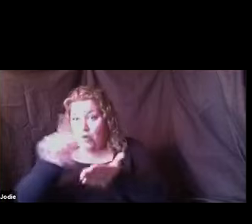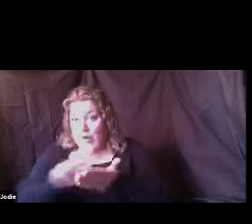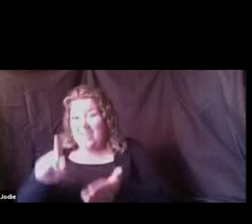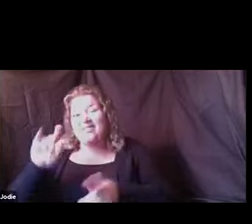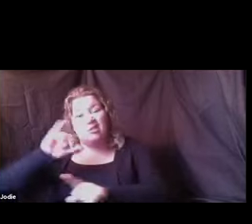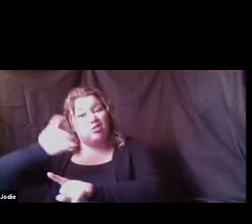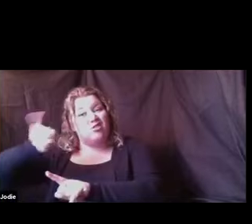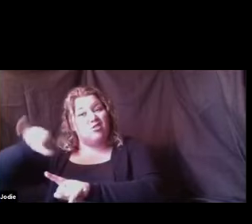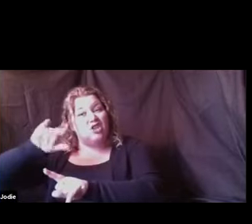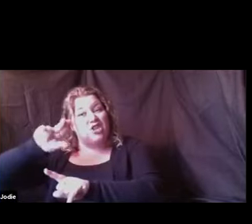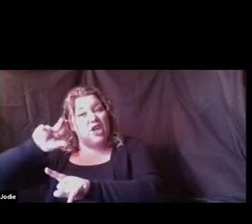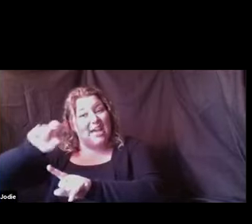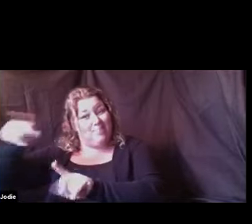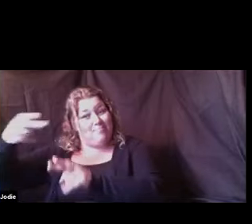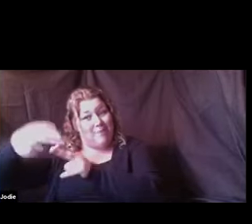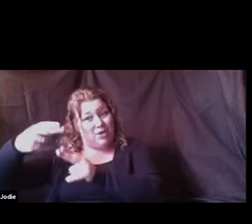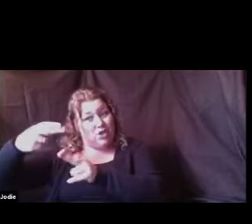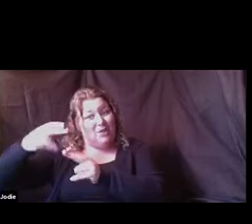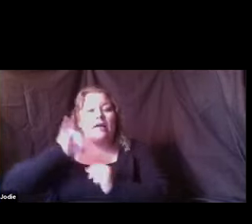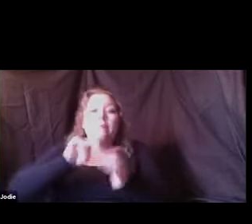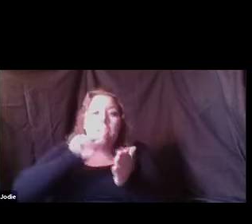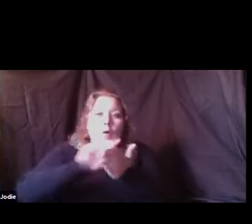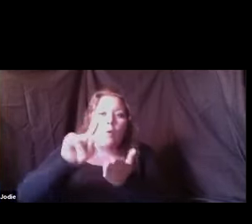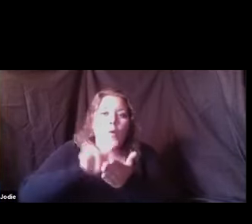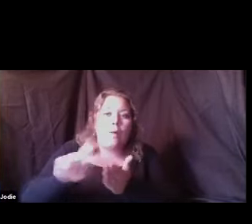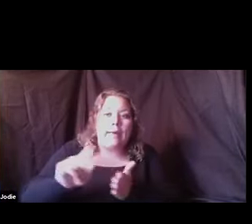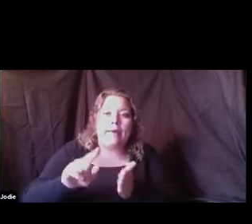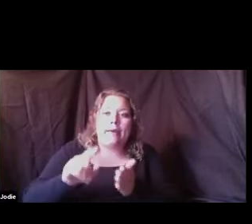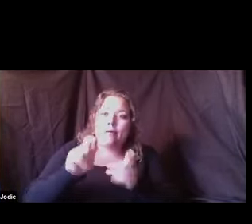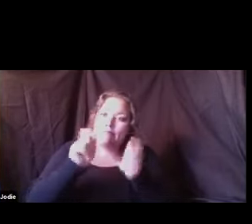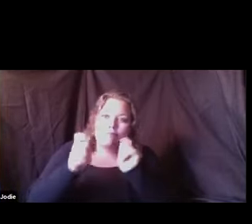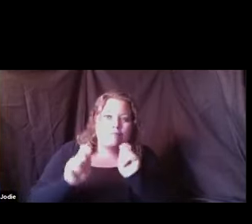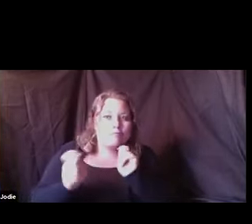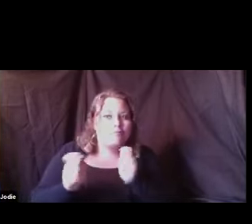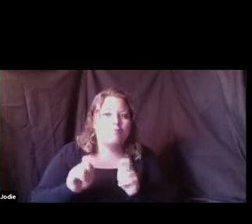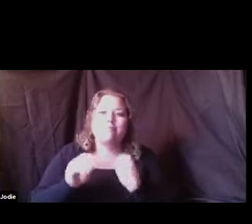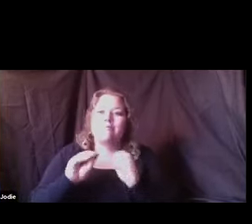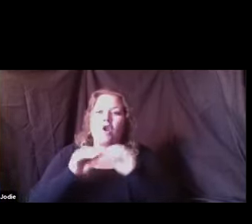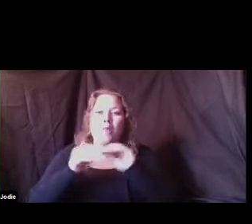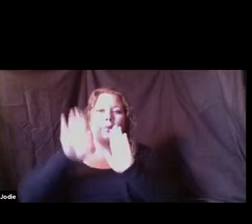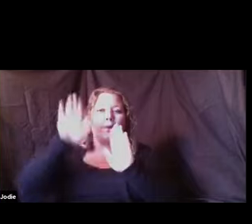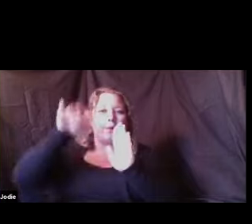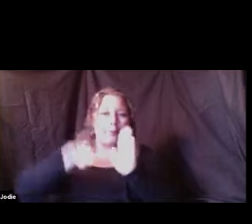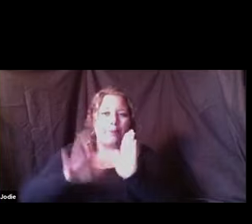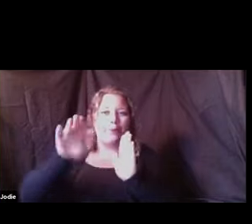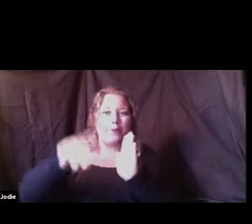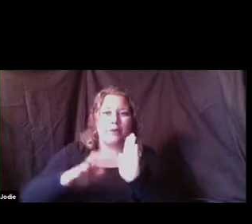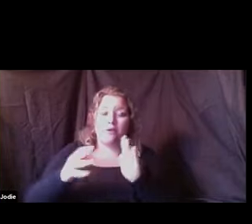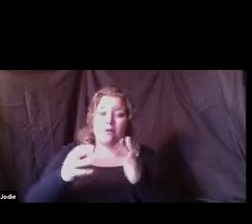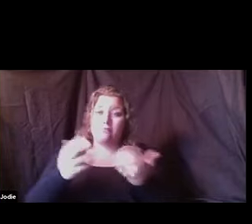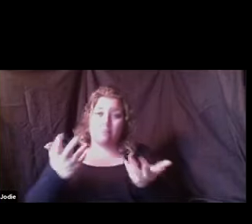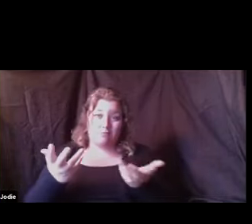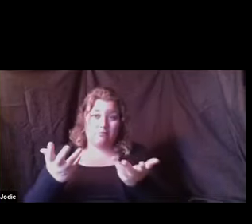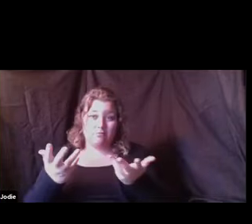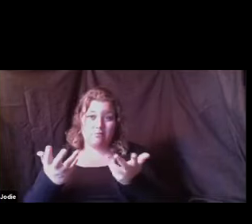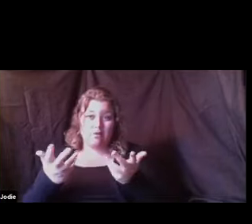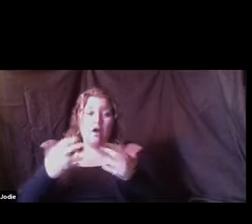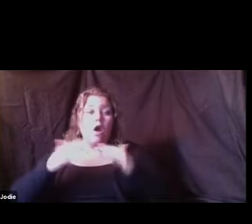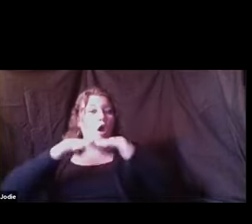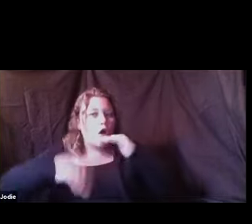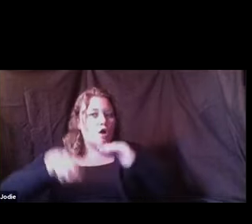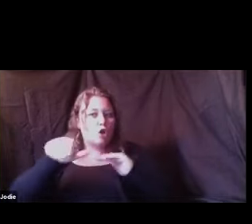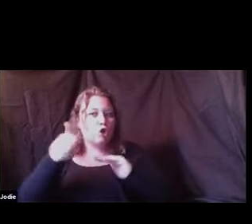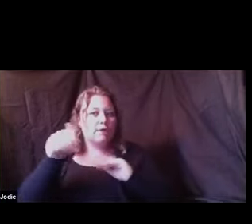how that changes over time. And, we are clearly under a 10% amount of our